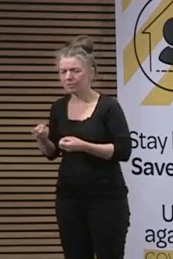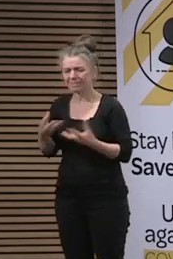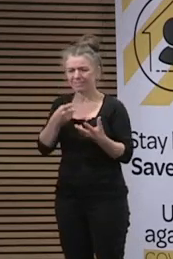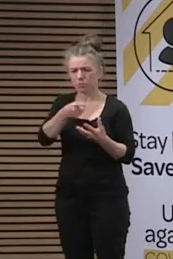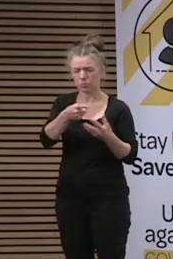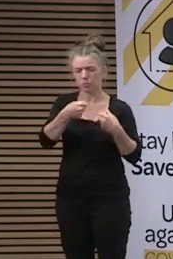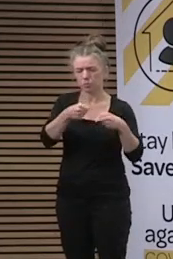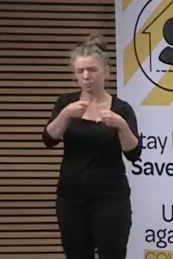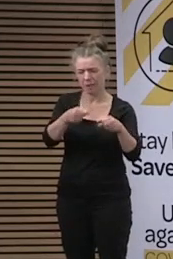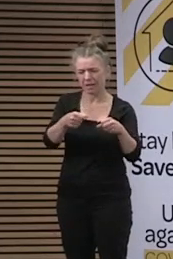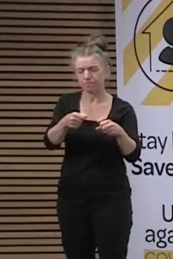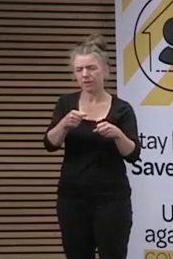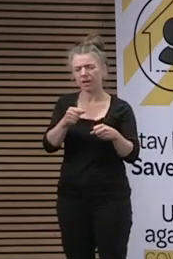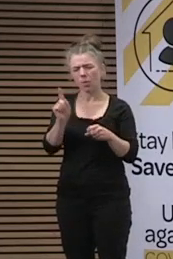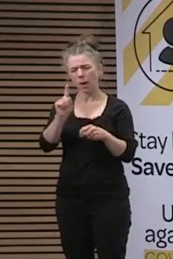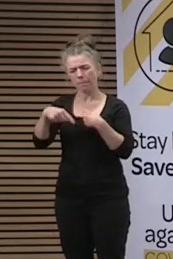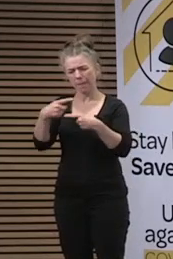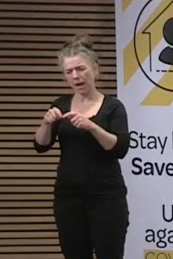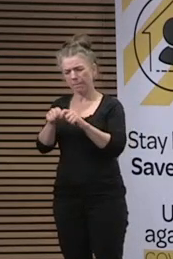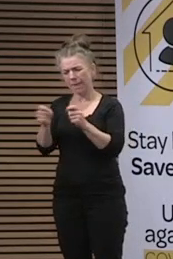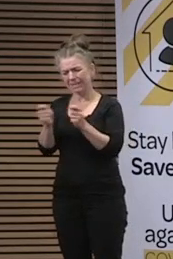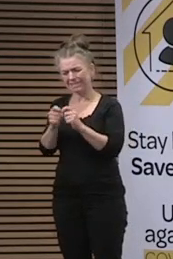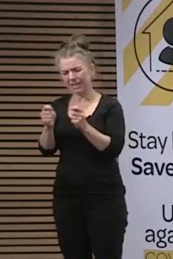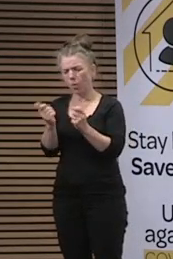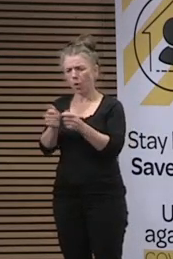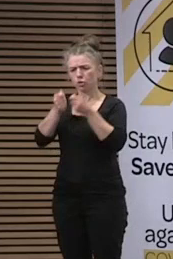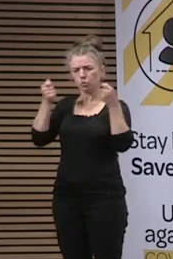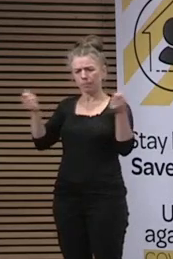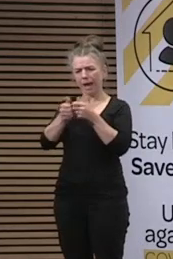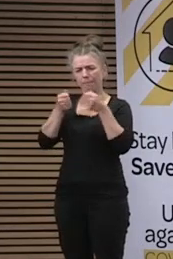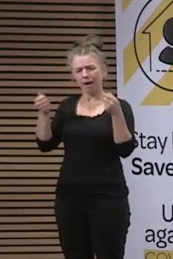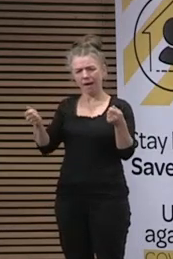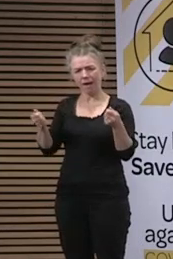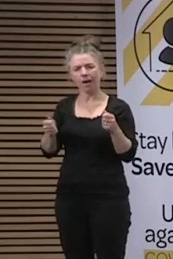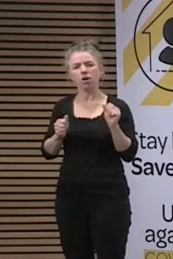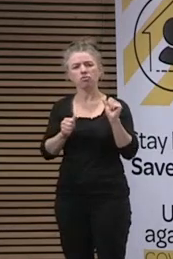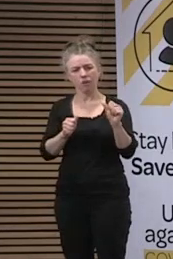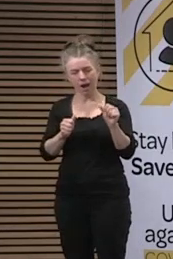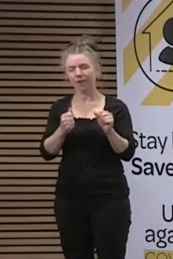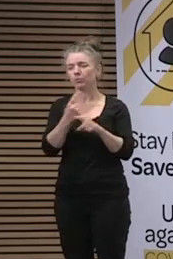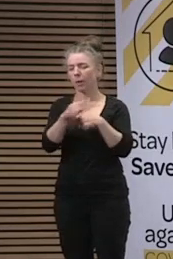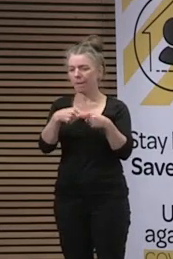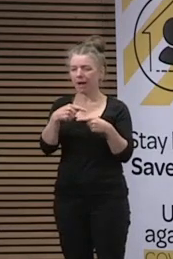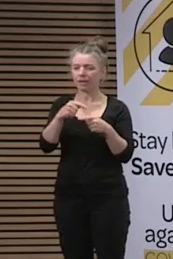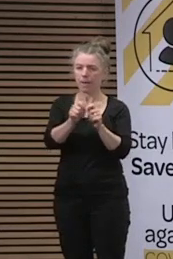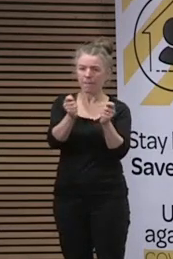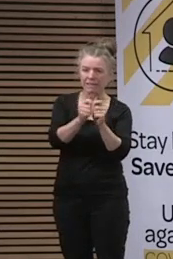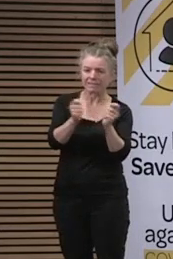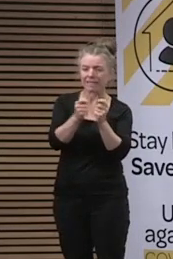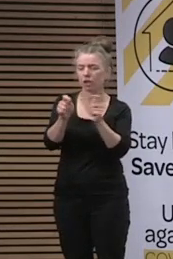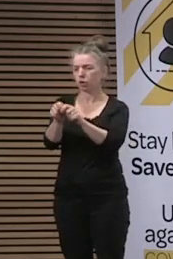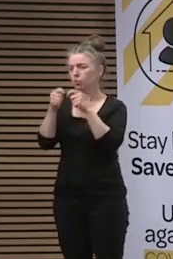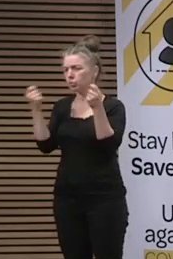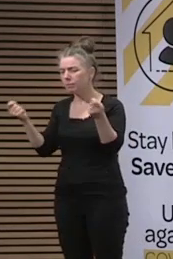supermarkets? Because magazines and community newspapers... Yes, I'm happy to answer on that. Yes, I have seen some commentary around the availability of magazines and also